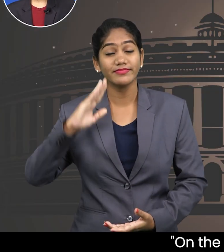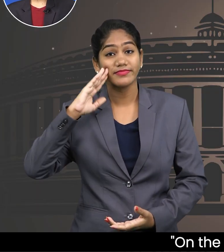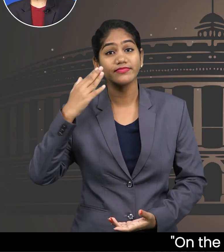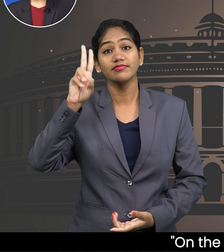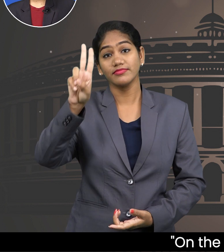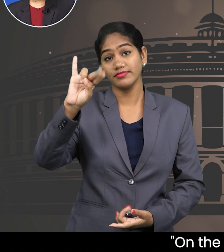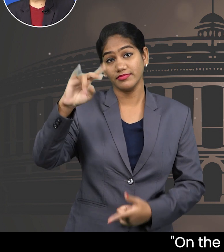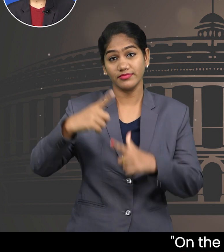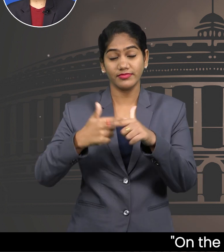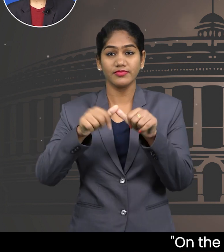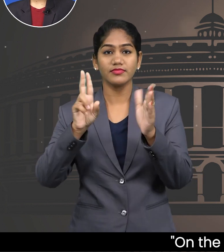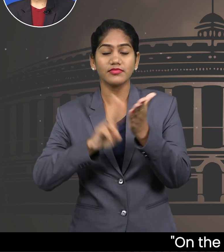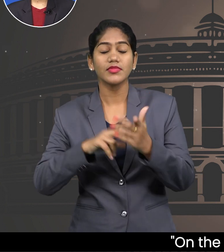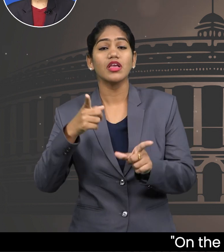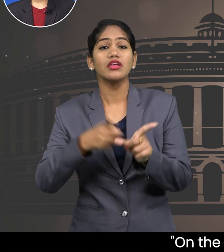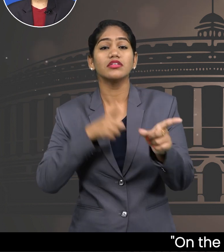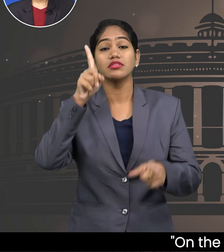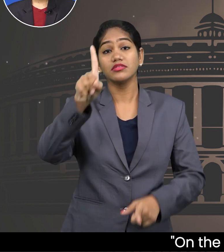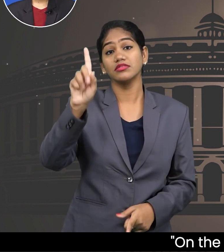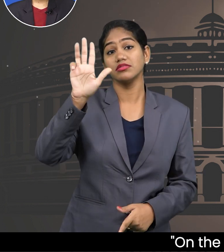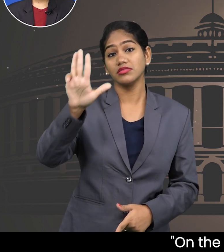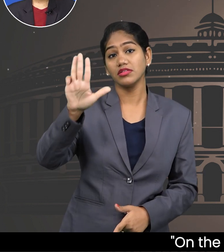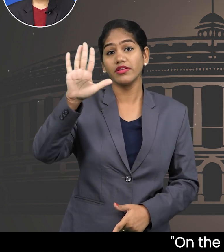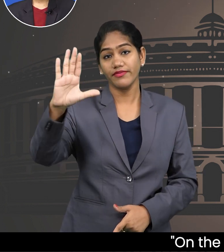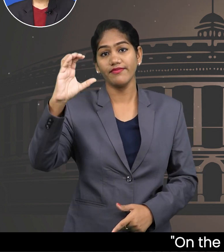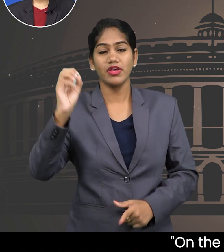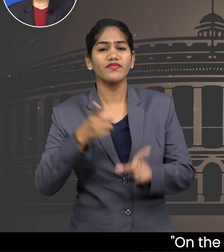On the 26th of January 1950,